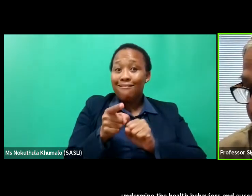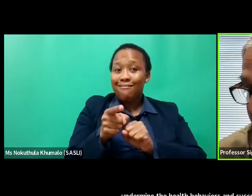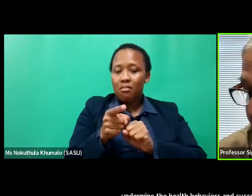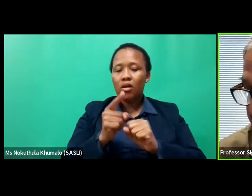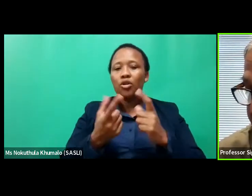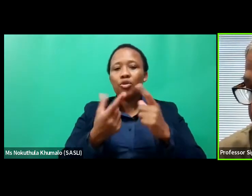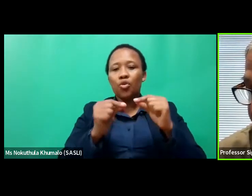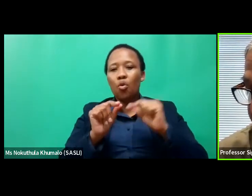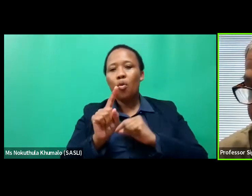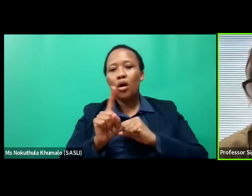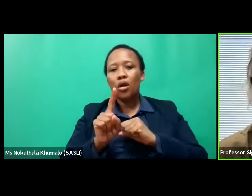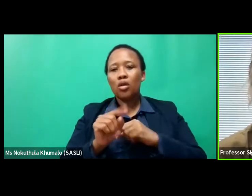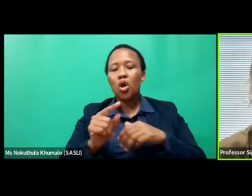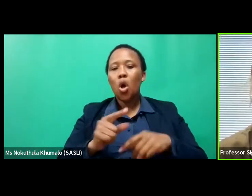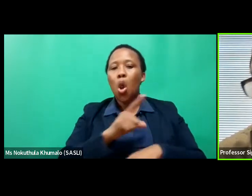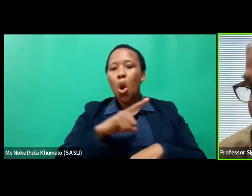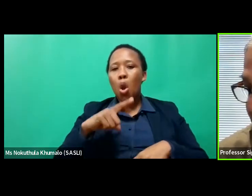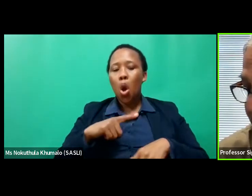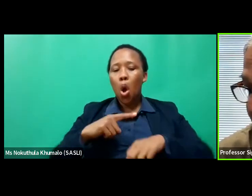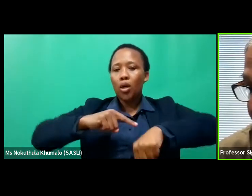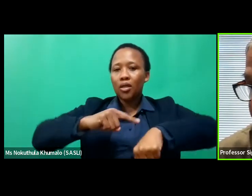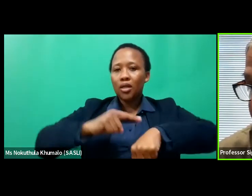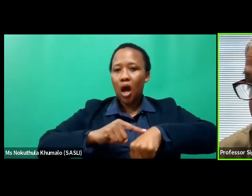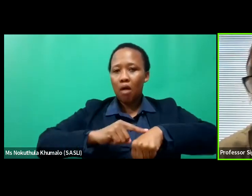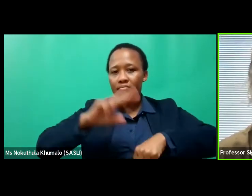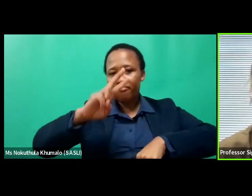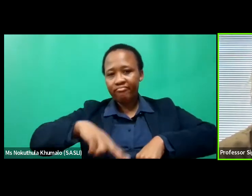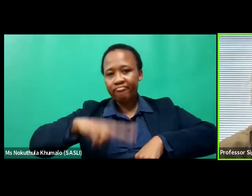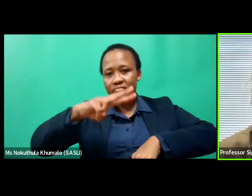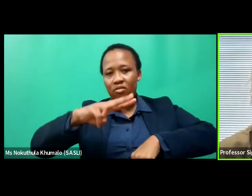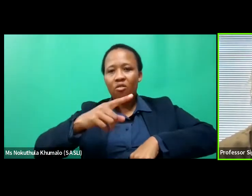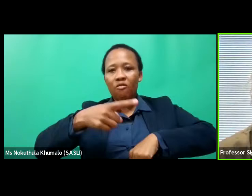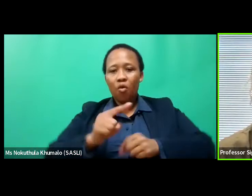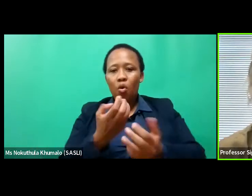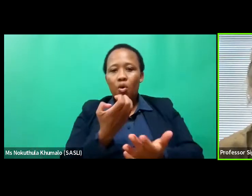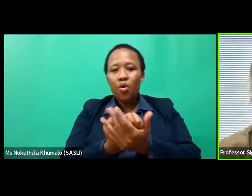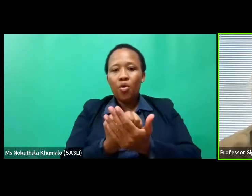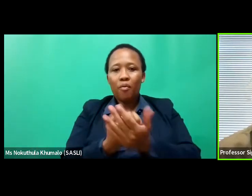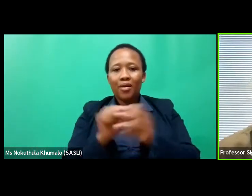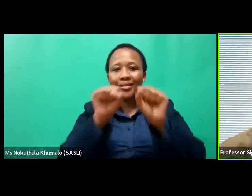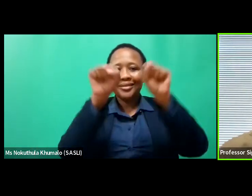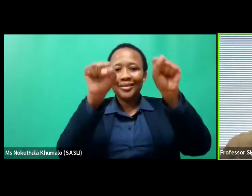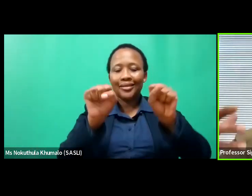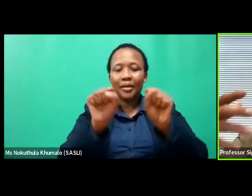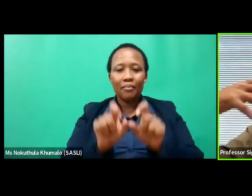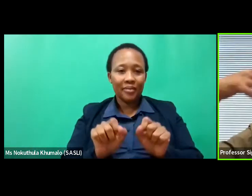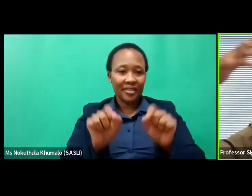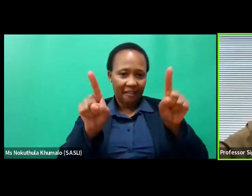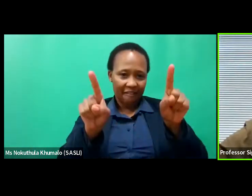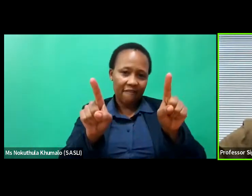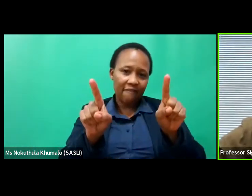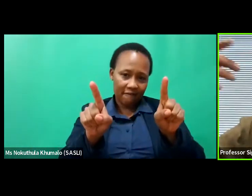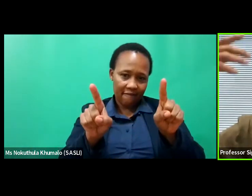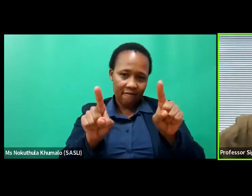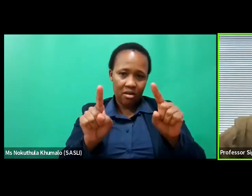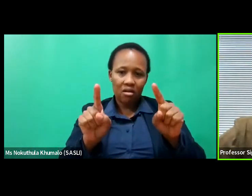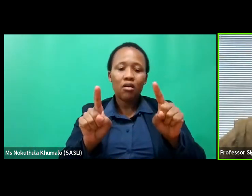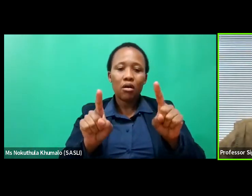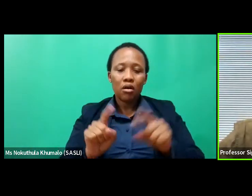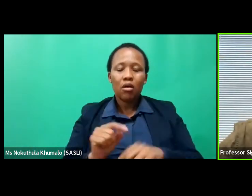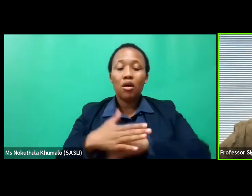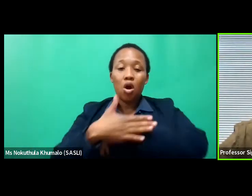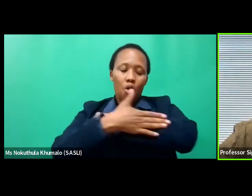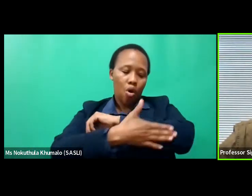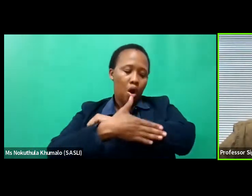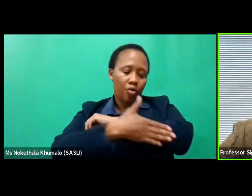long-term viability of the economic system itself. So future growth, our country, where is it going to be in 10,